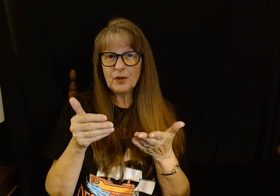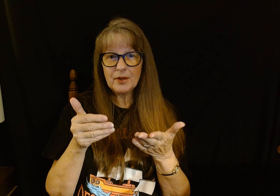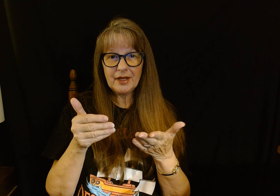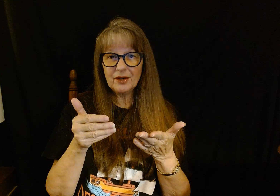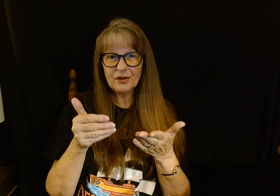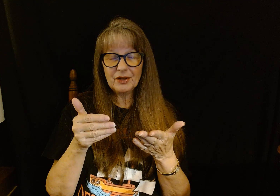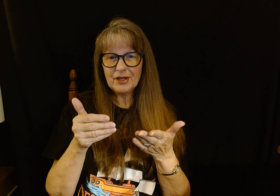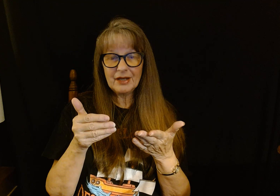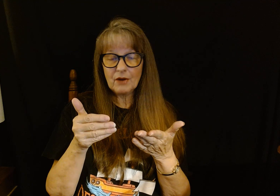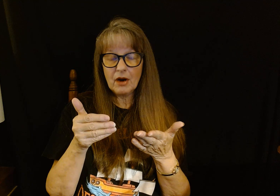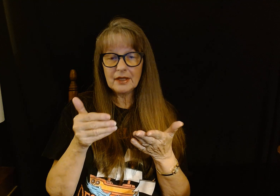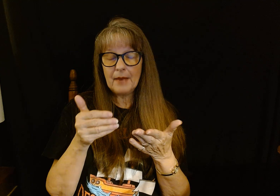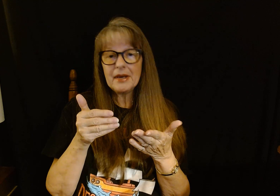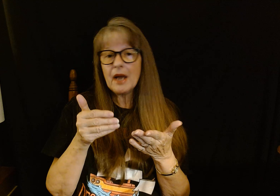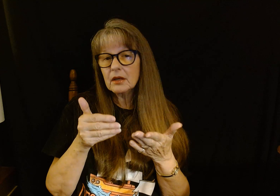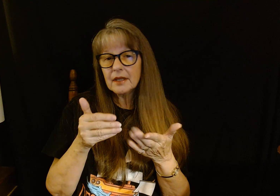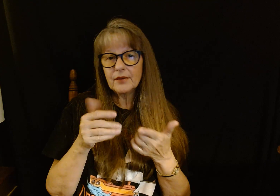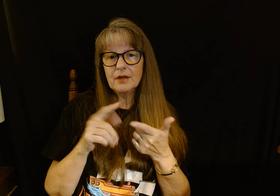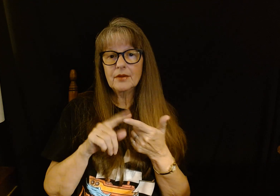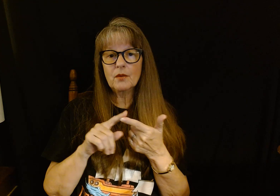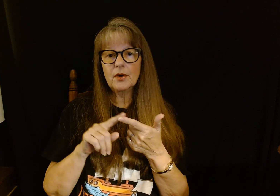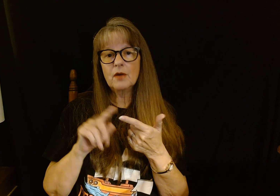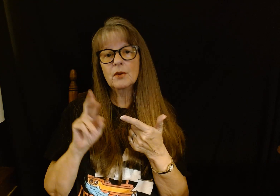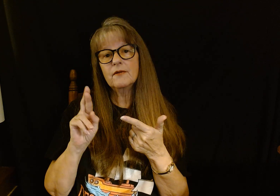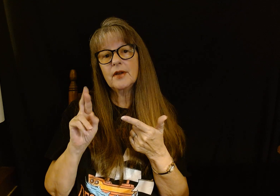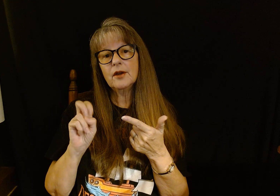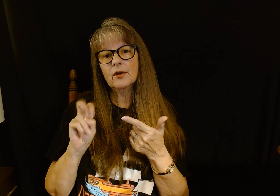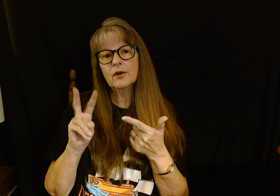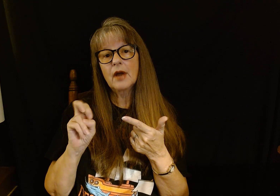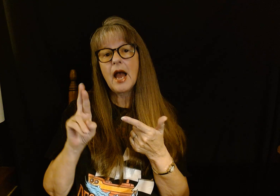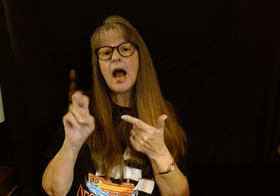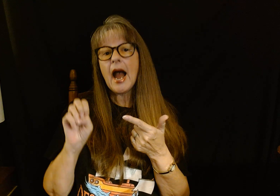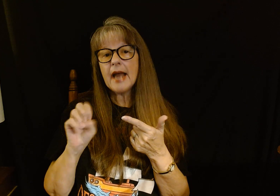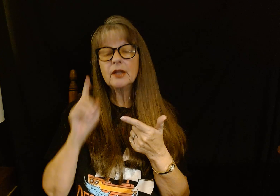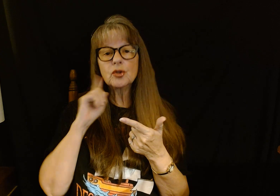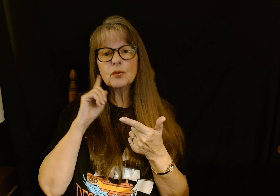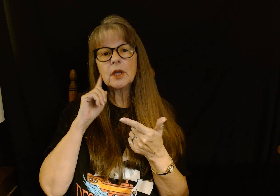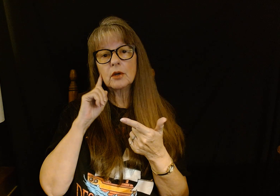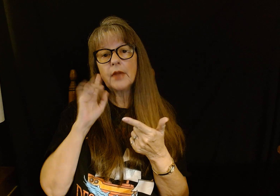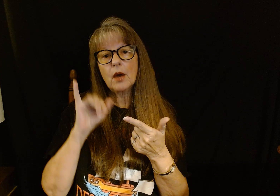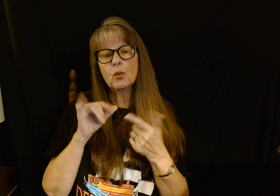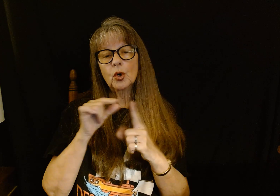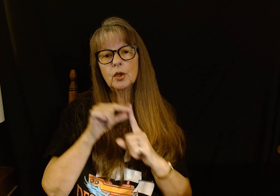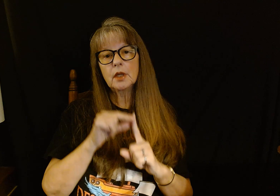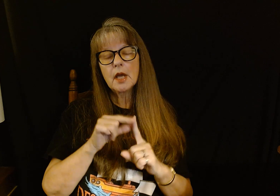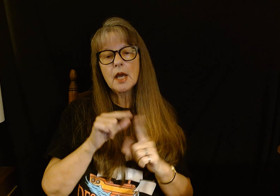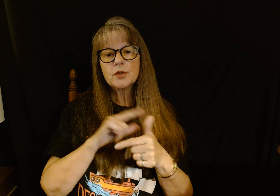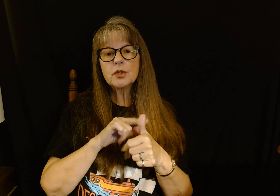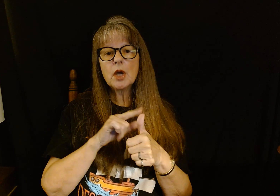frequently, or hardly. I mean, I hardly ever hear that word. And revere, I do hear that word.